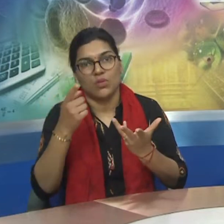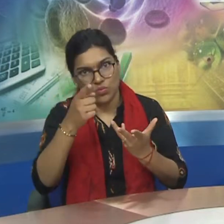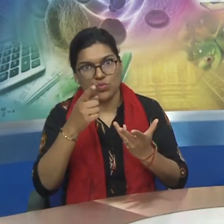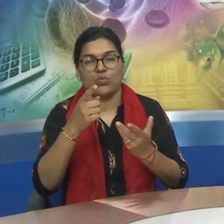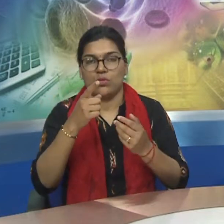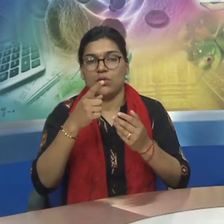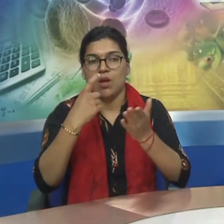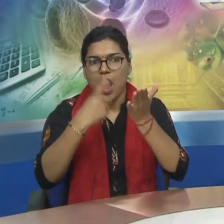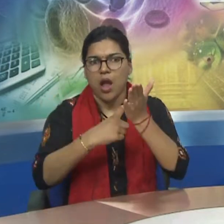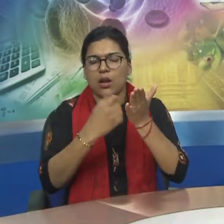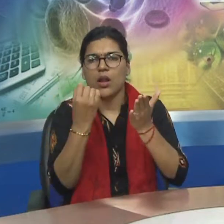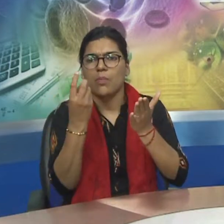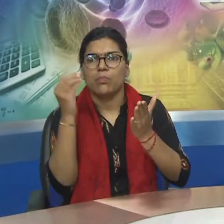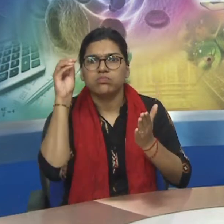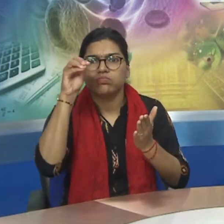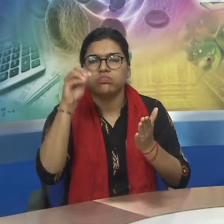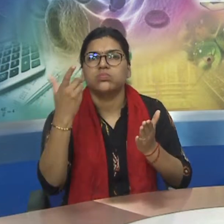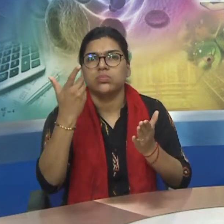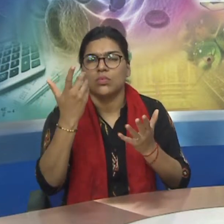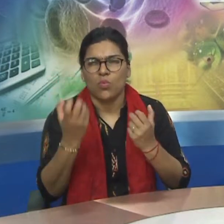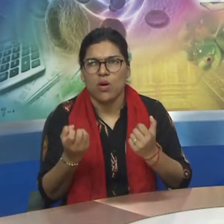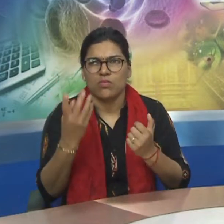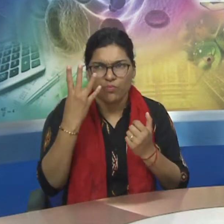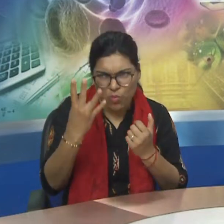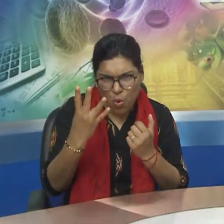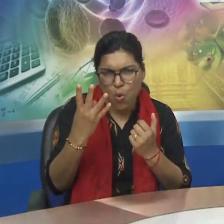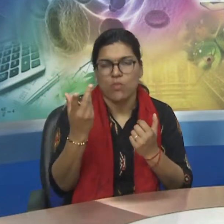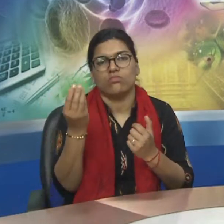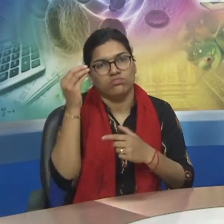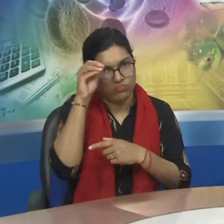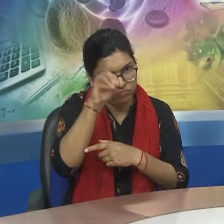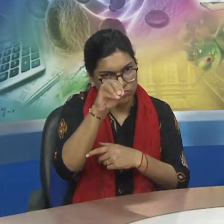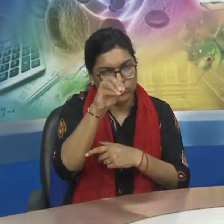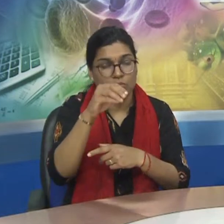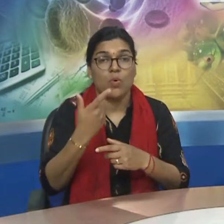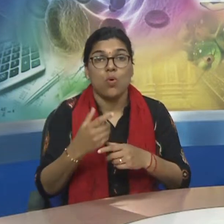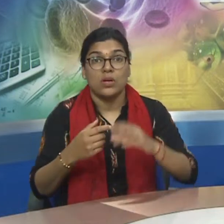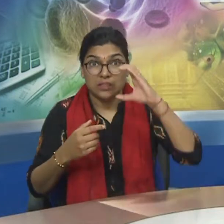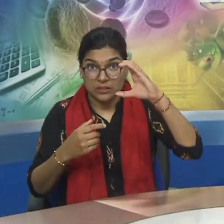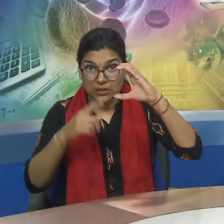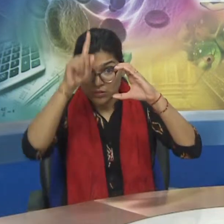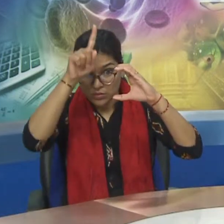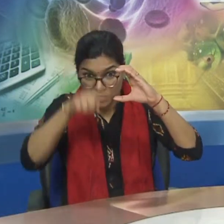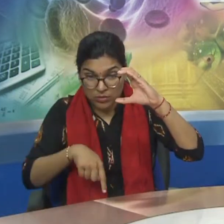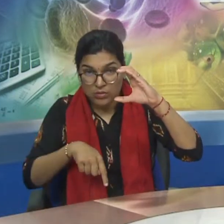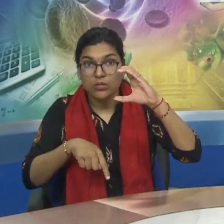in the number, how many rows you want, how many columns you want, after that you can easily